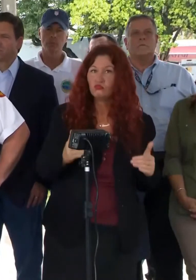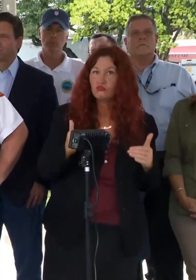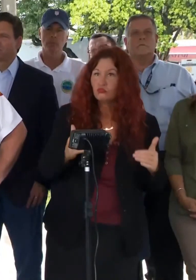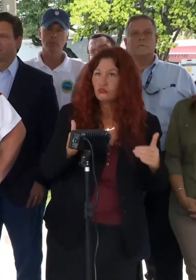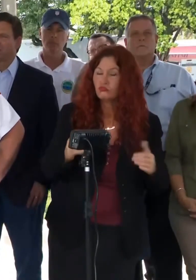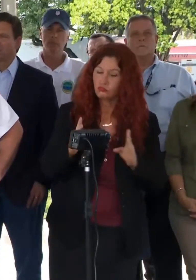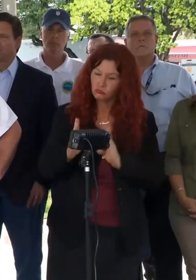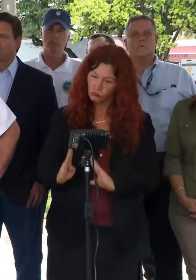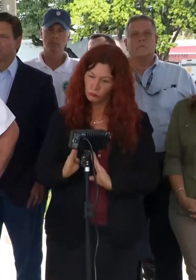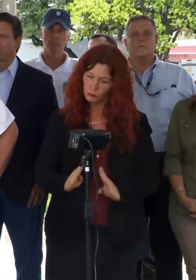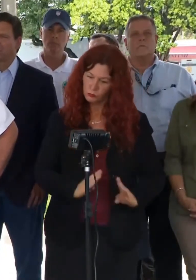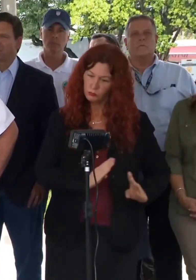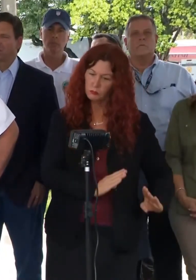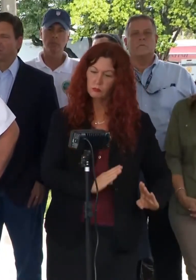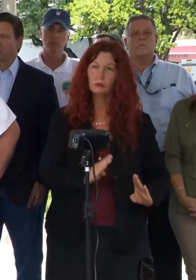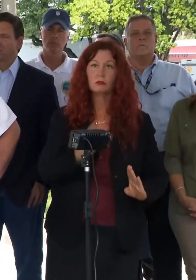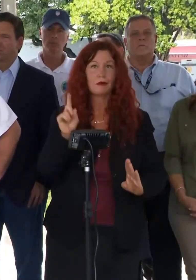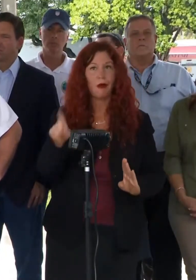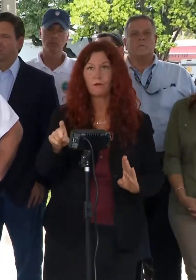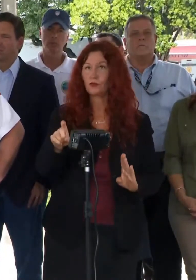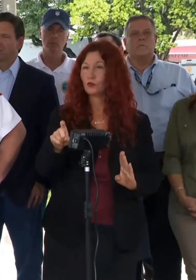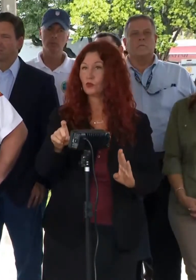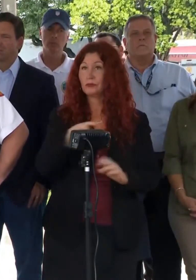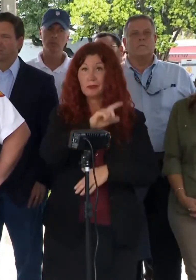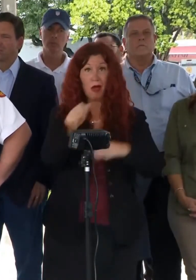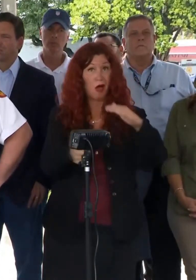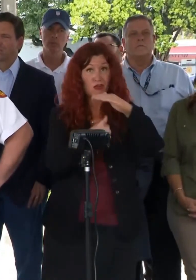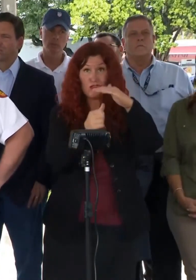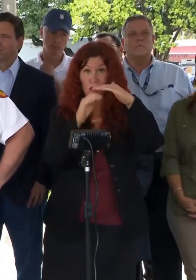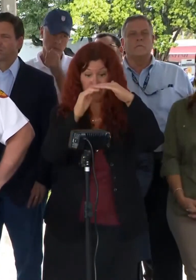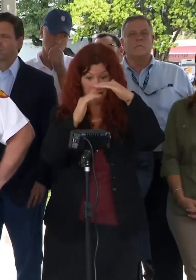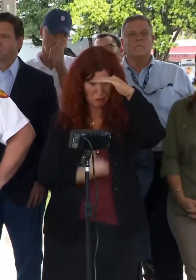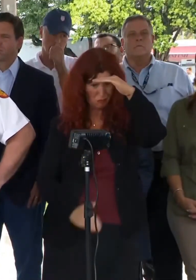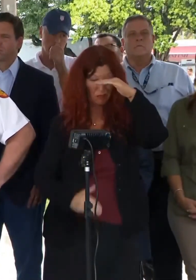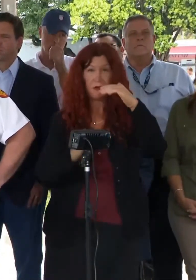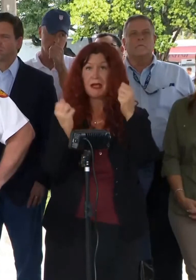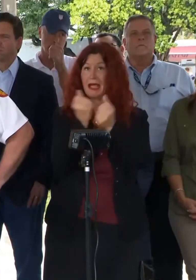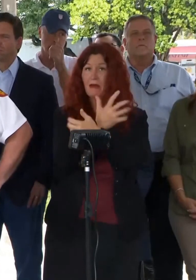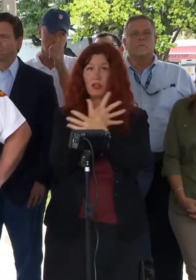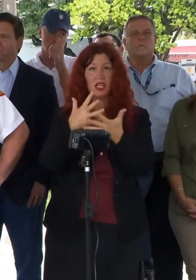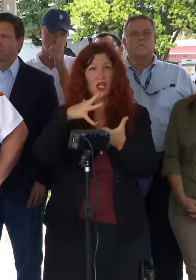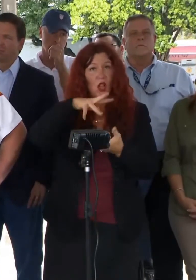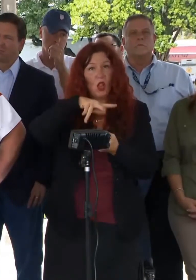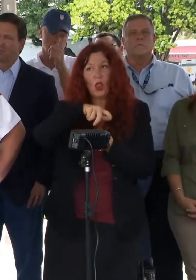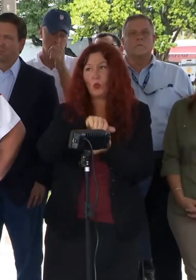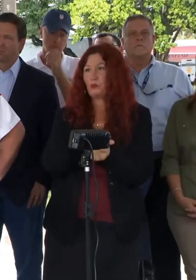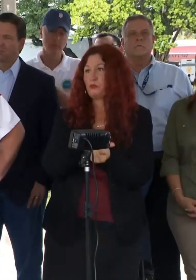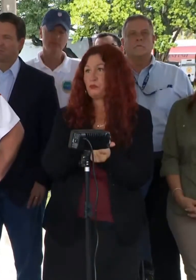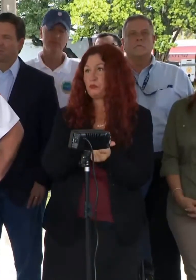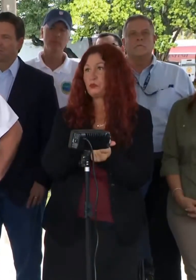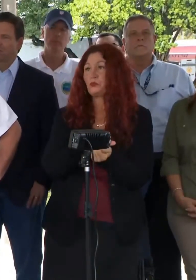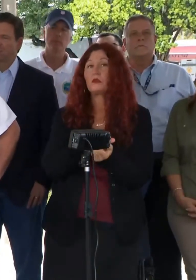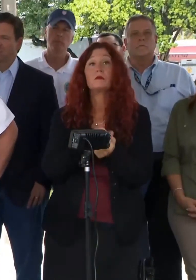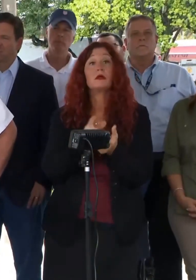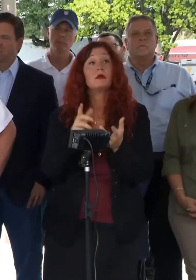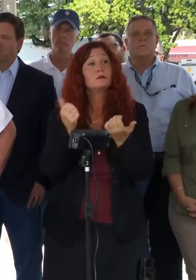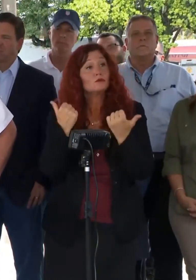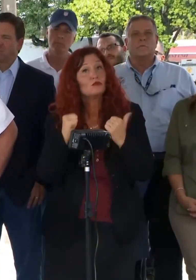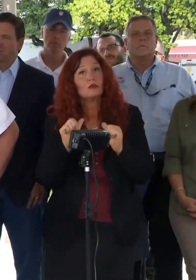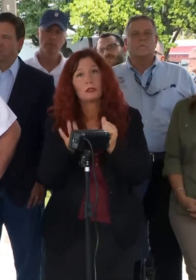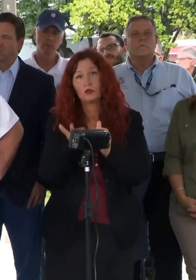know, it's extremely difficult. As we mentioned in regards to looking through void spaces, looking for key signs. I want to be